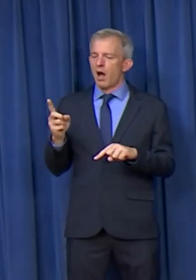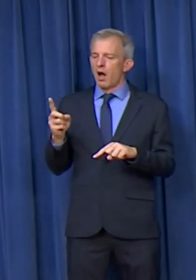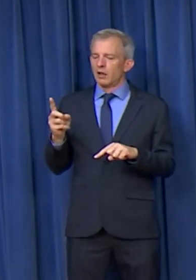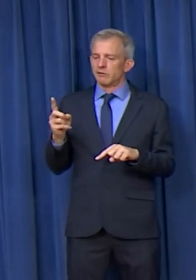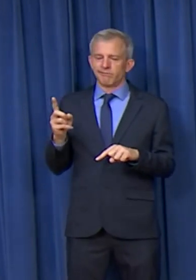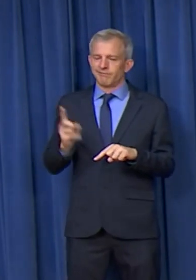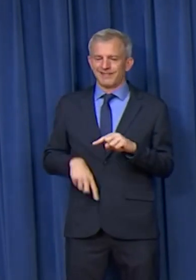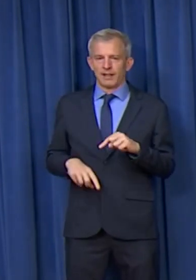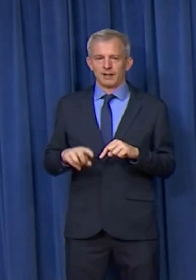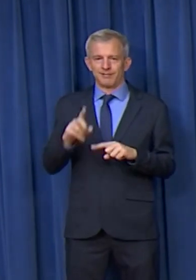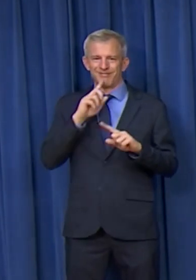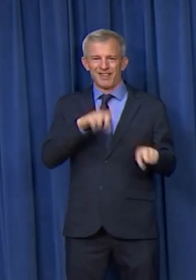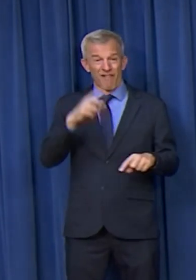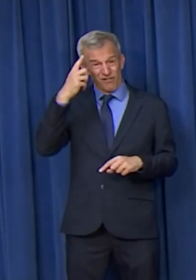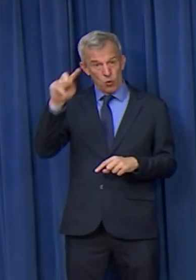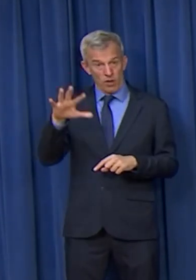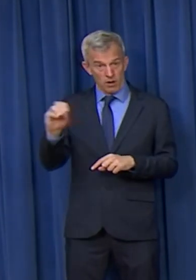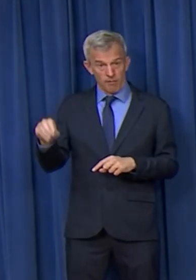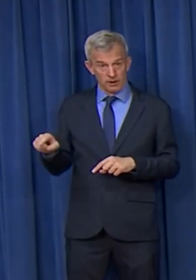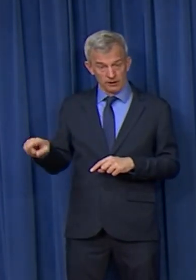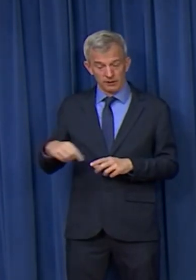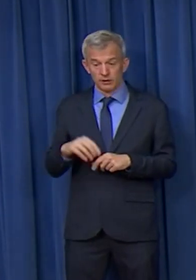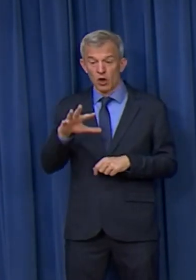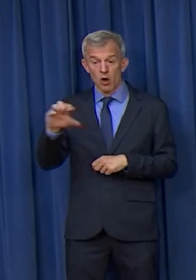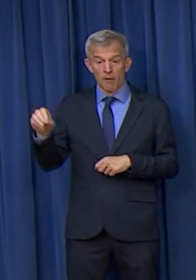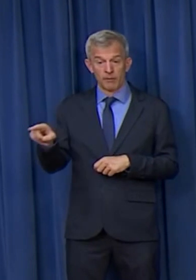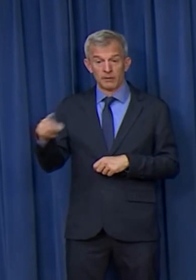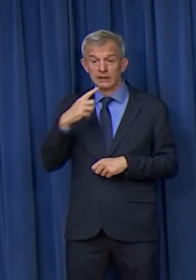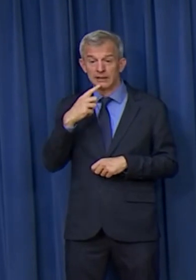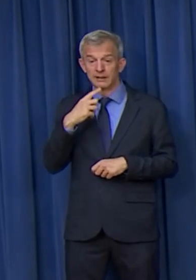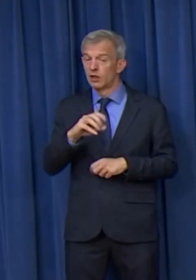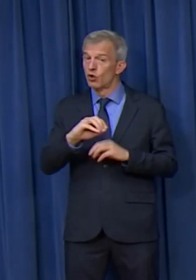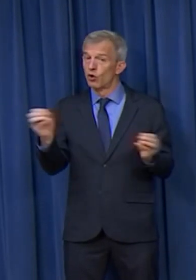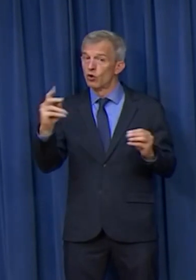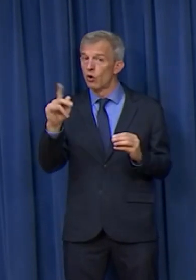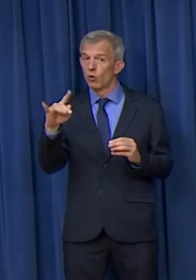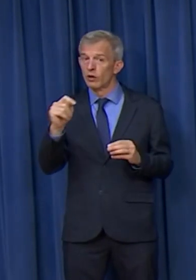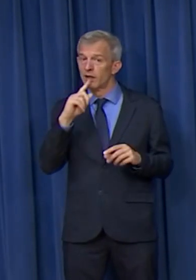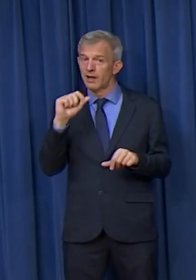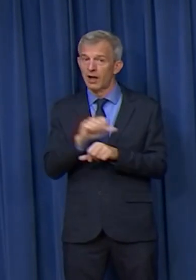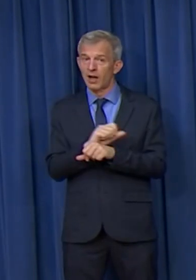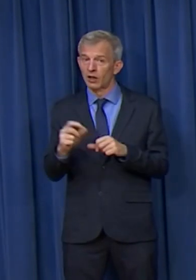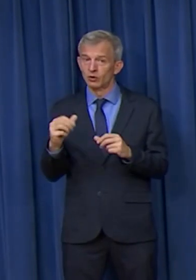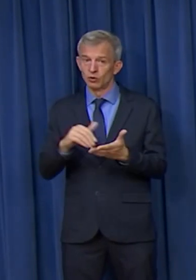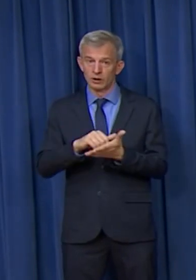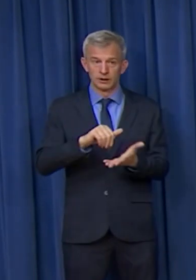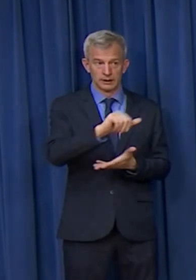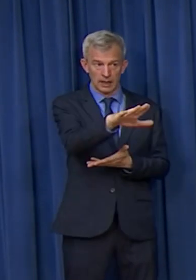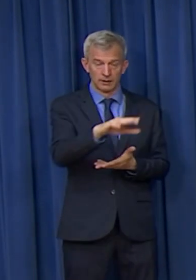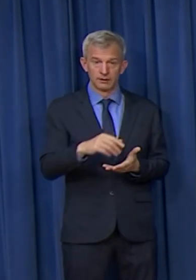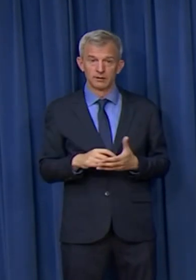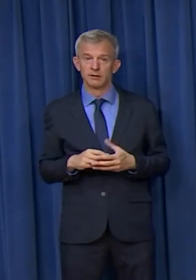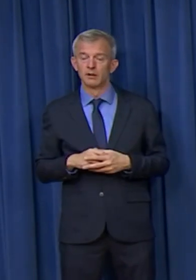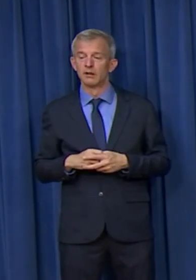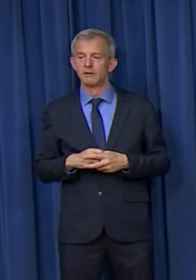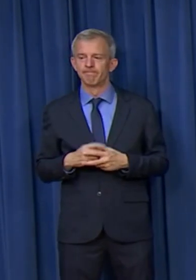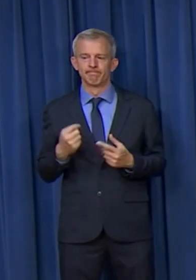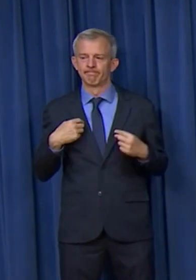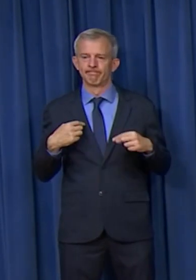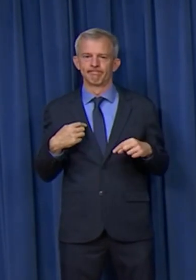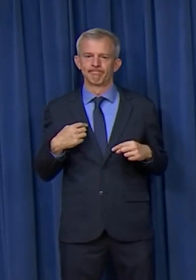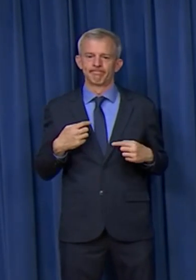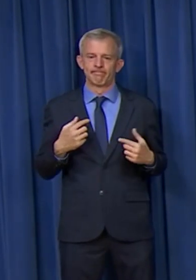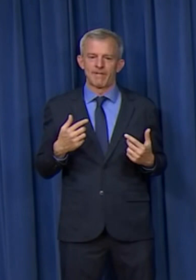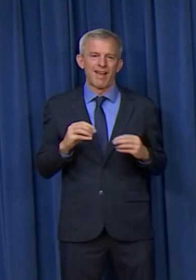company. The company says that no kits were actually delivered. I cannot validate that.